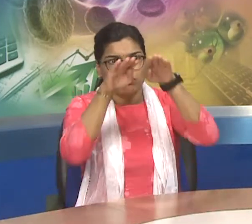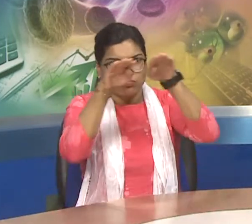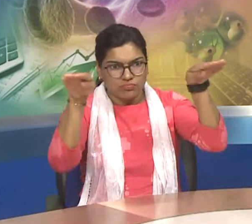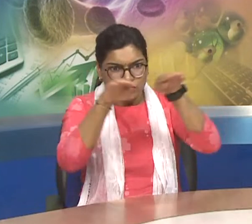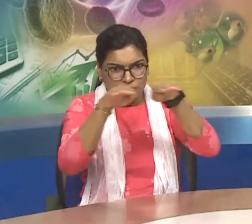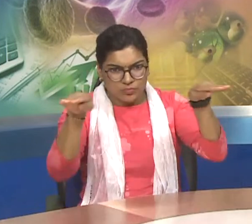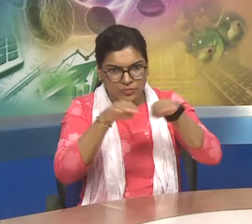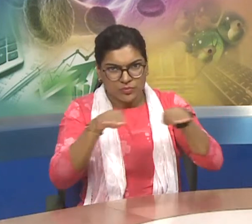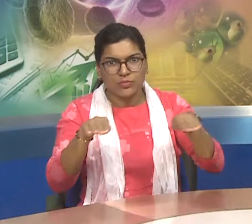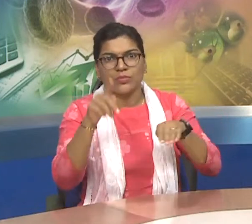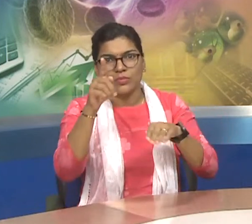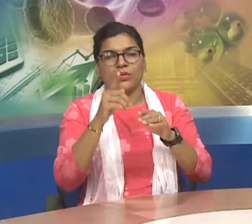Arrangement of books.